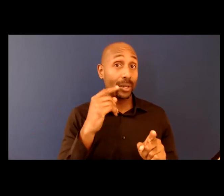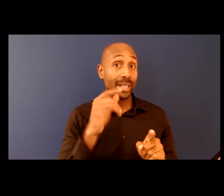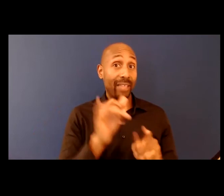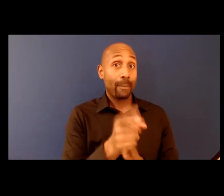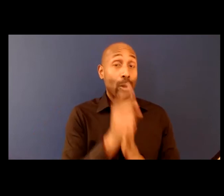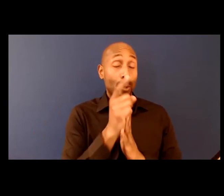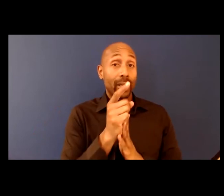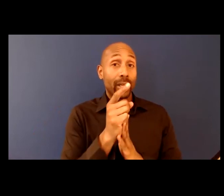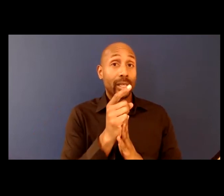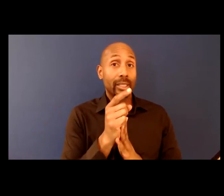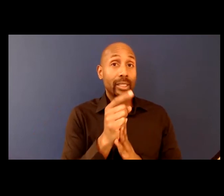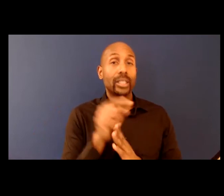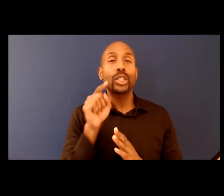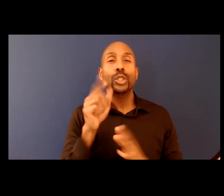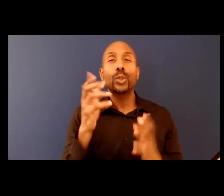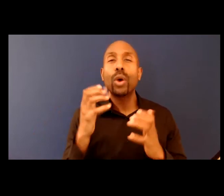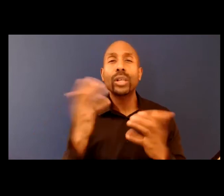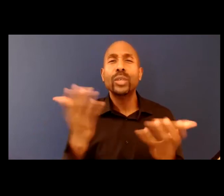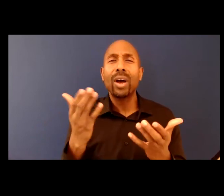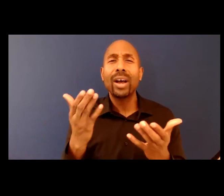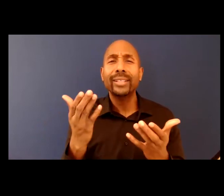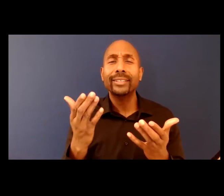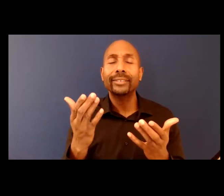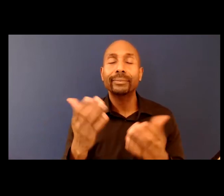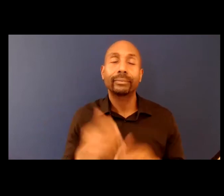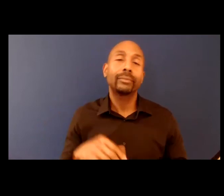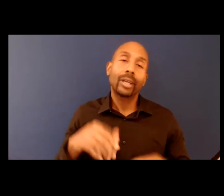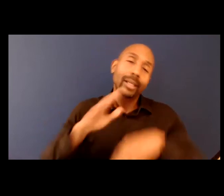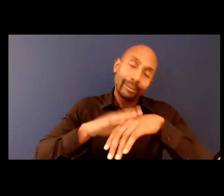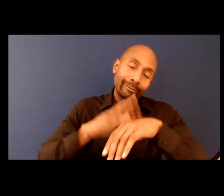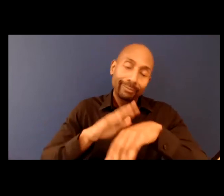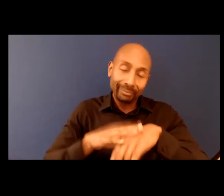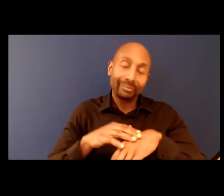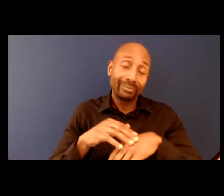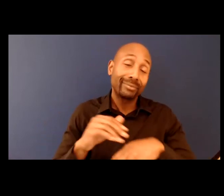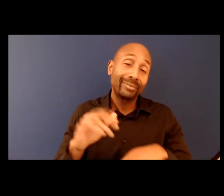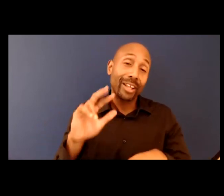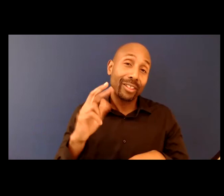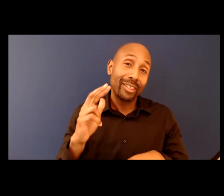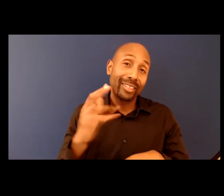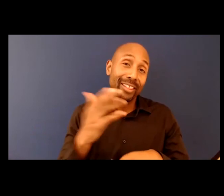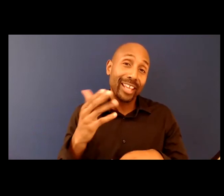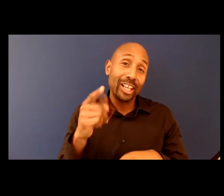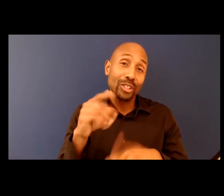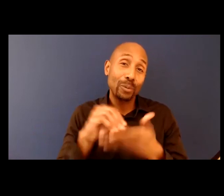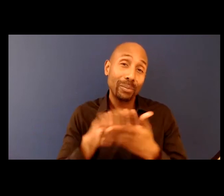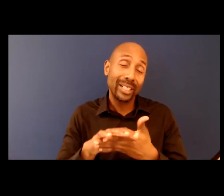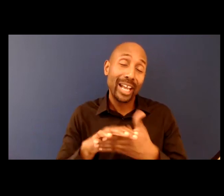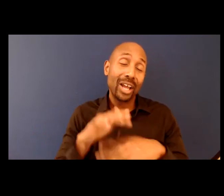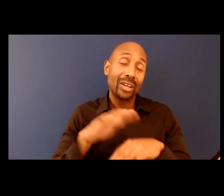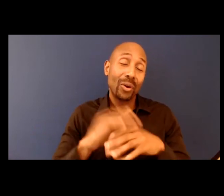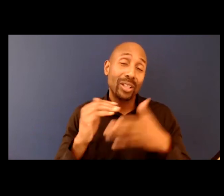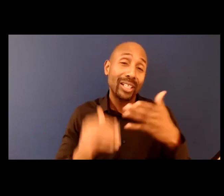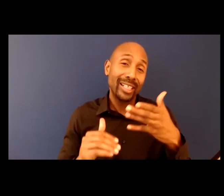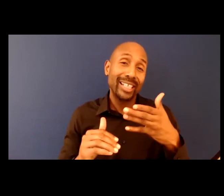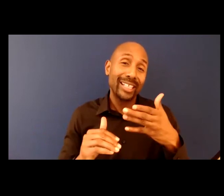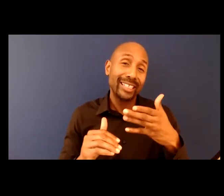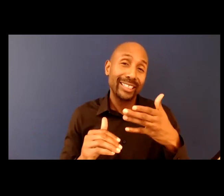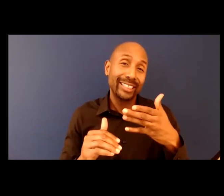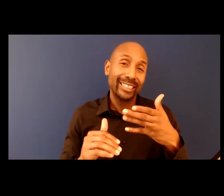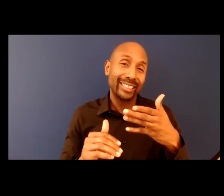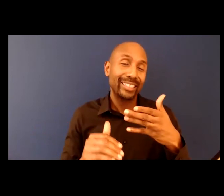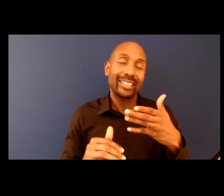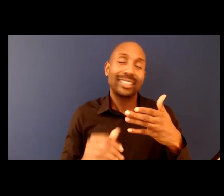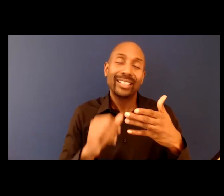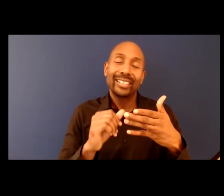And spoiler alert, the third thing you write on that list isn't it. It's most likely going to be on the 8th, 9th, 10th